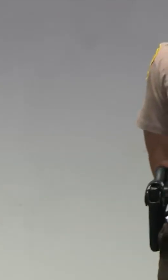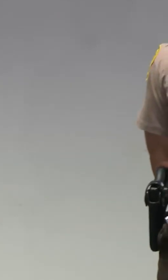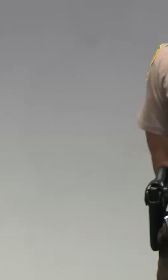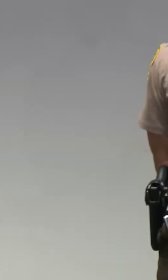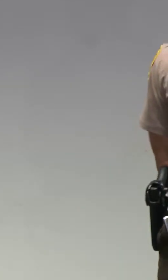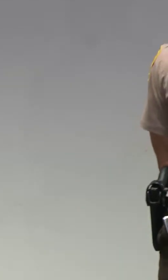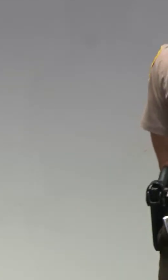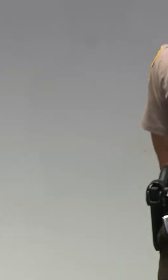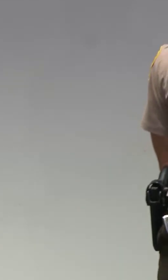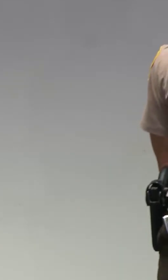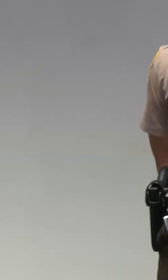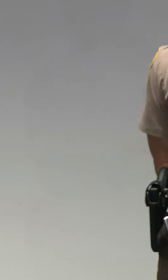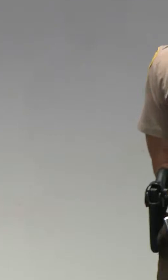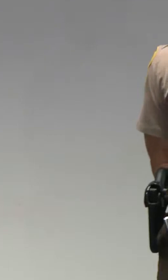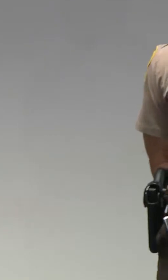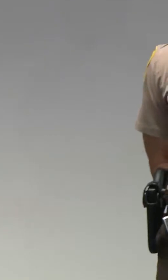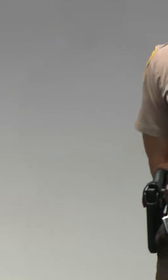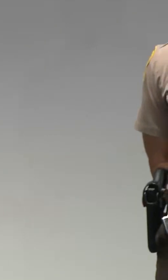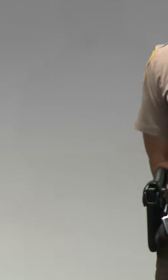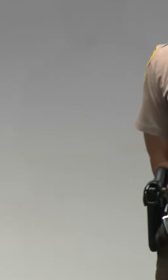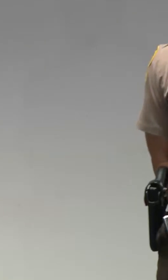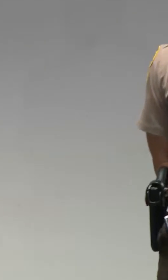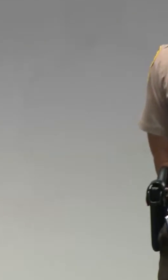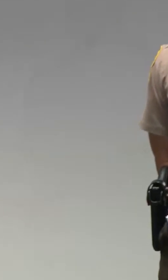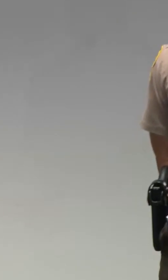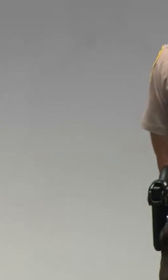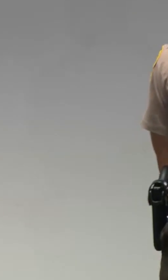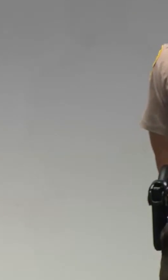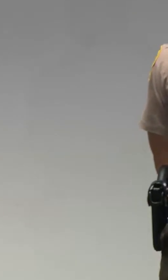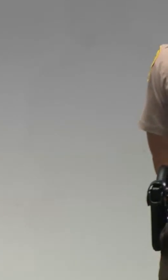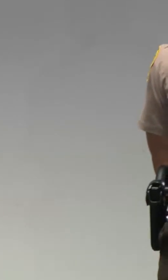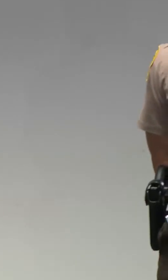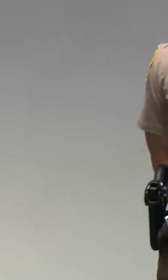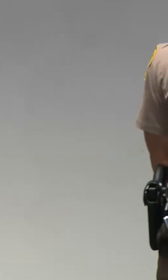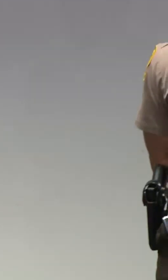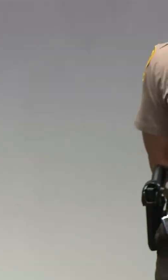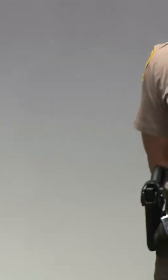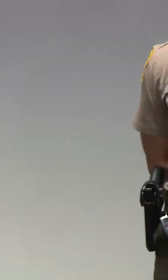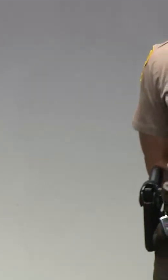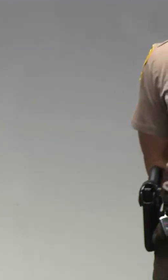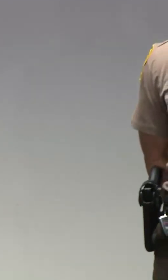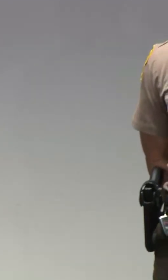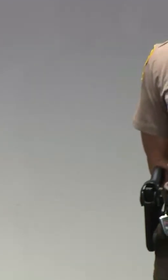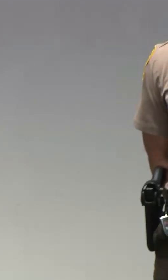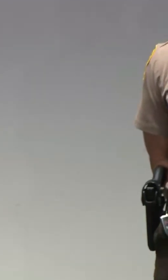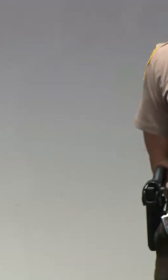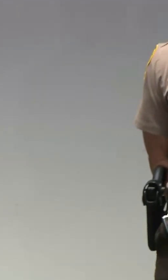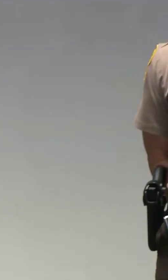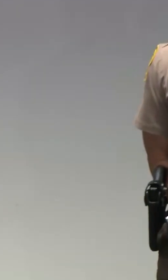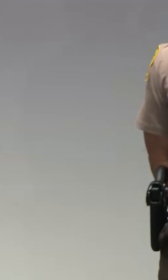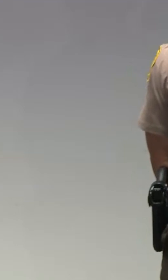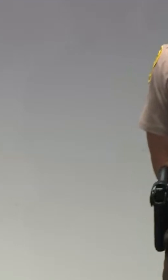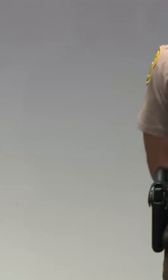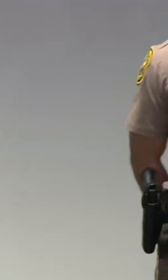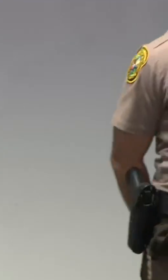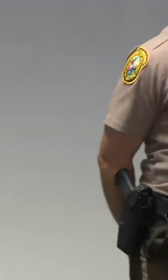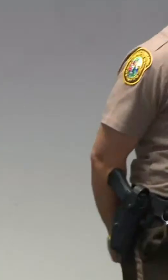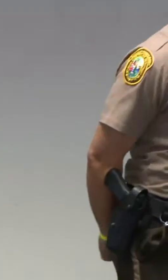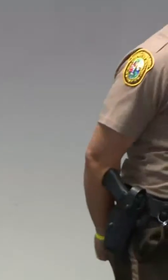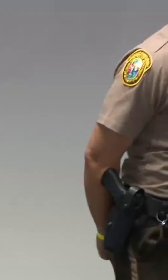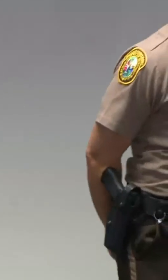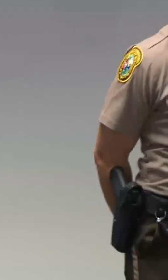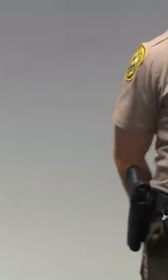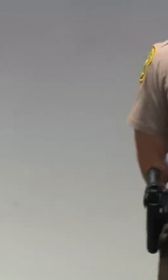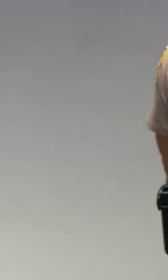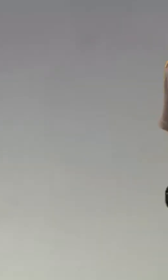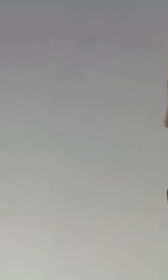demonstration to go and be violent. We marched in this hot Florida sun for hours, and we did so because we wanted to prove that we exist, we're here, and we want to be